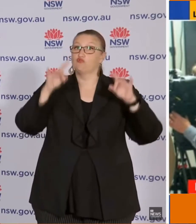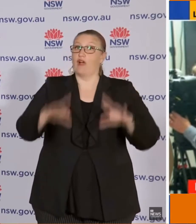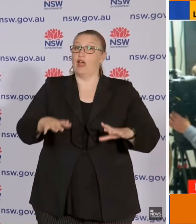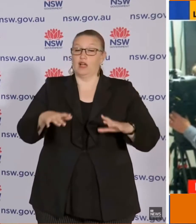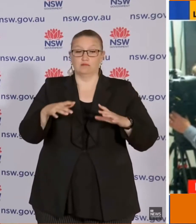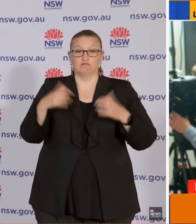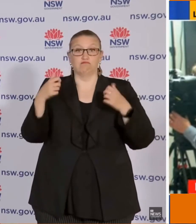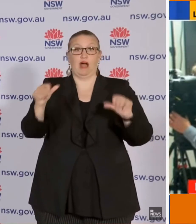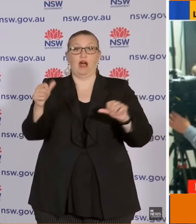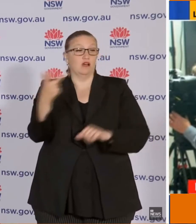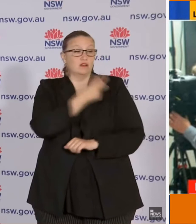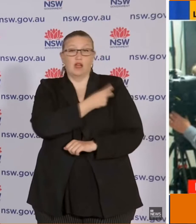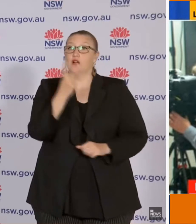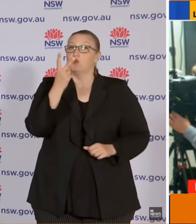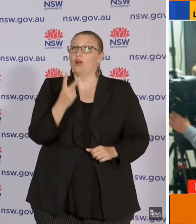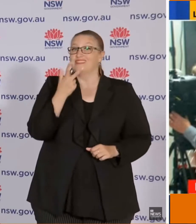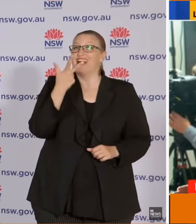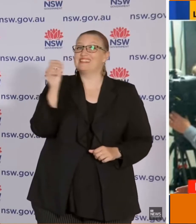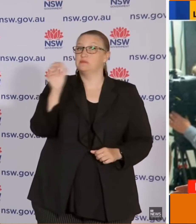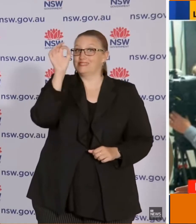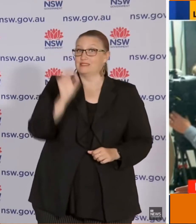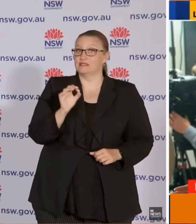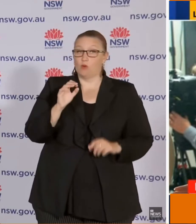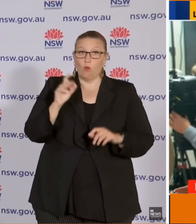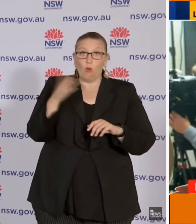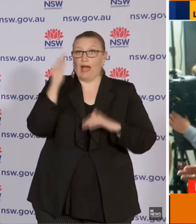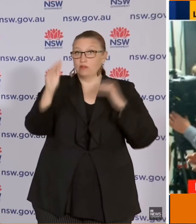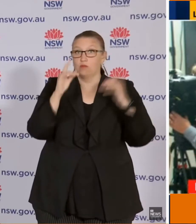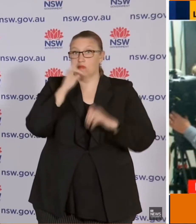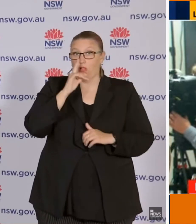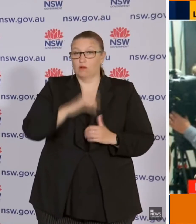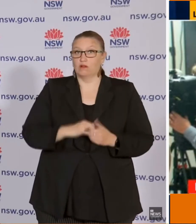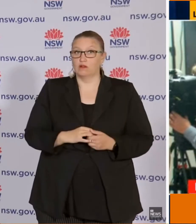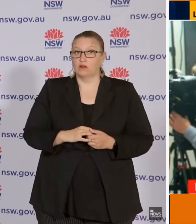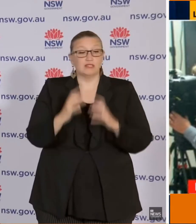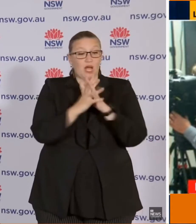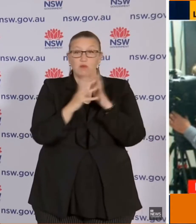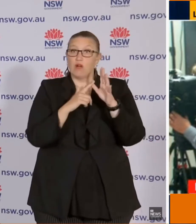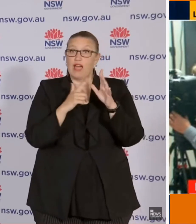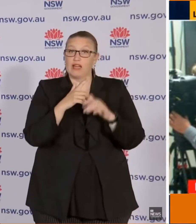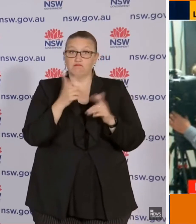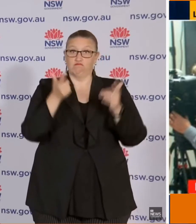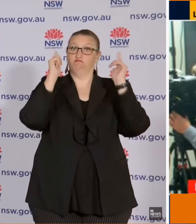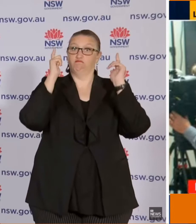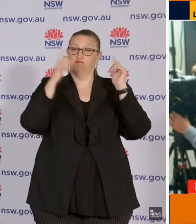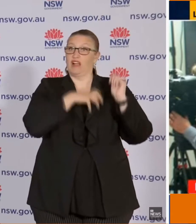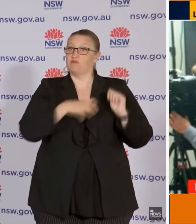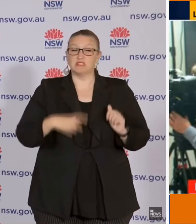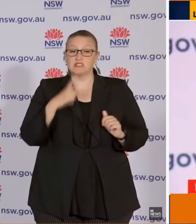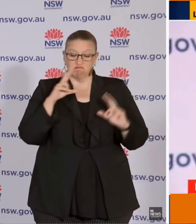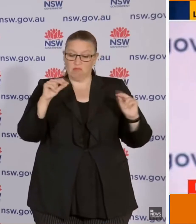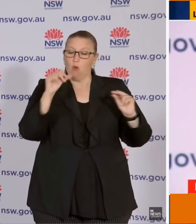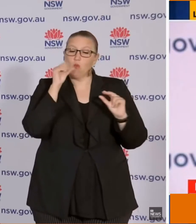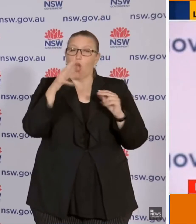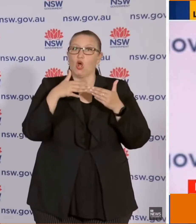will New South Wales go it alone to open internationally if the rest of the country is not open internationally? We